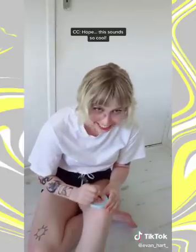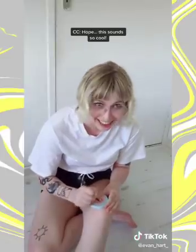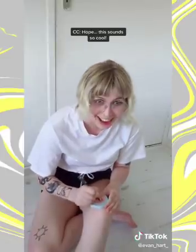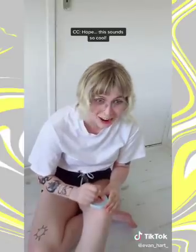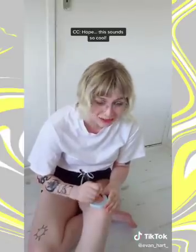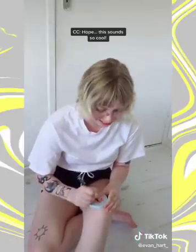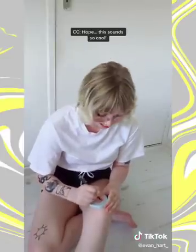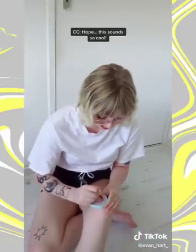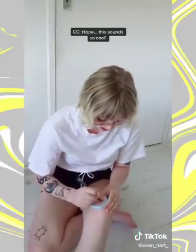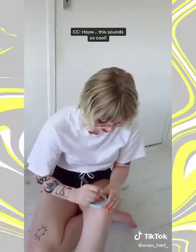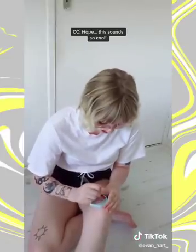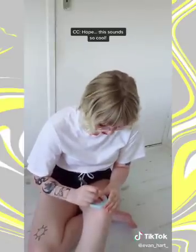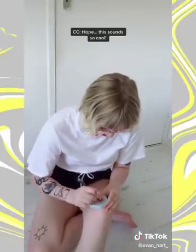Oh, this sounds so cool.